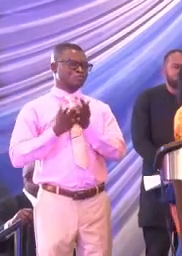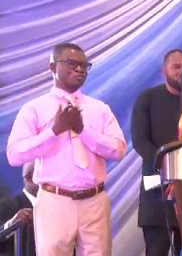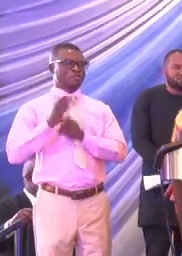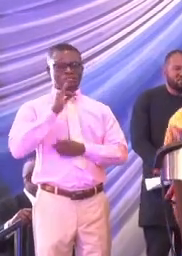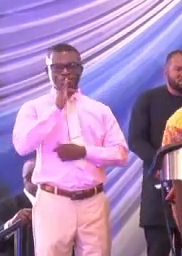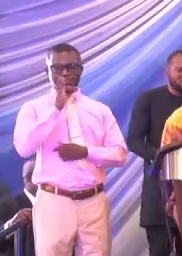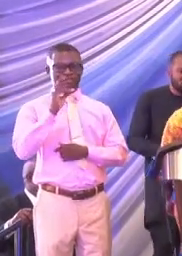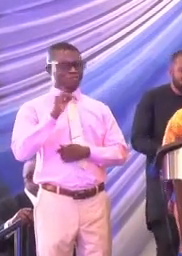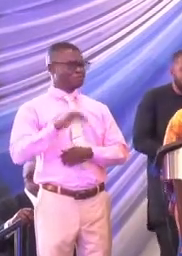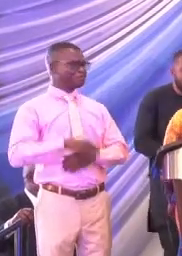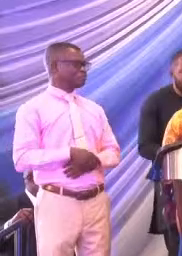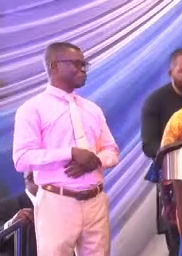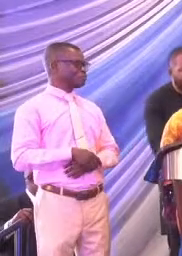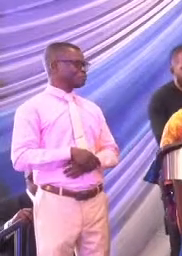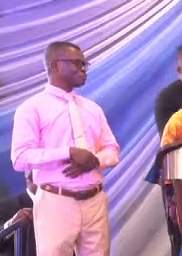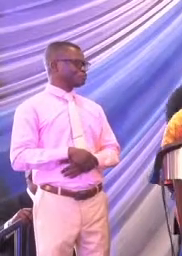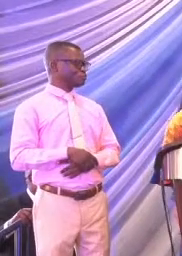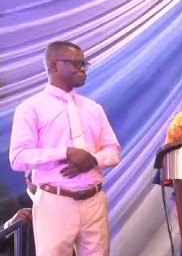is.